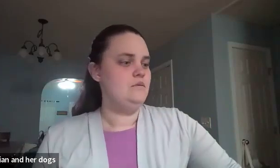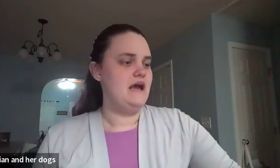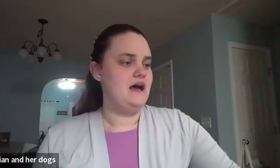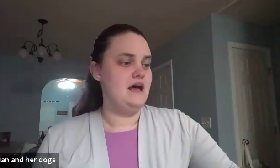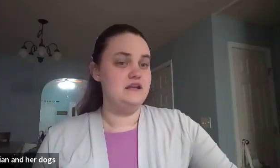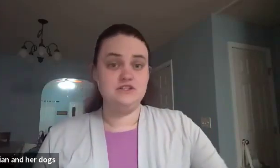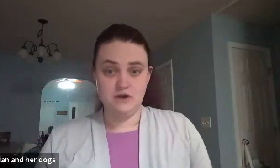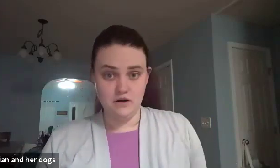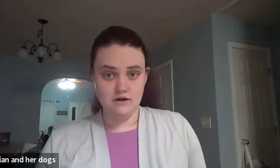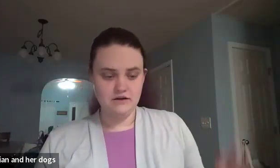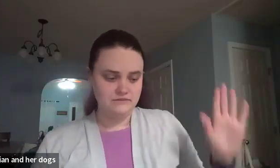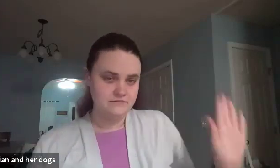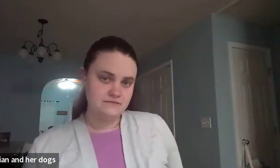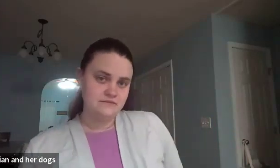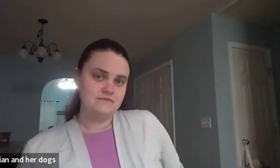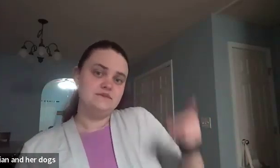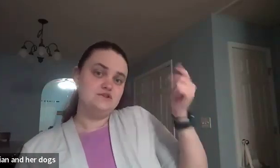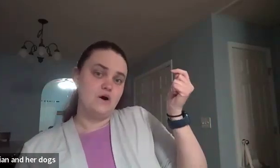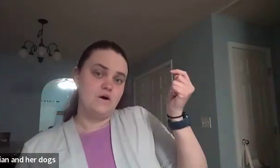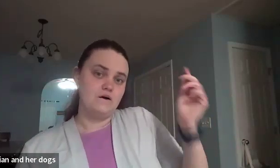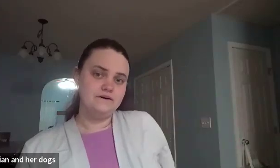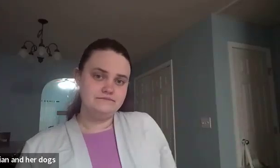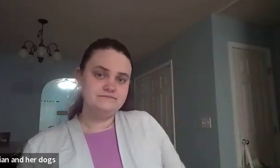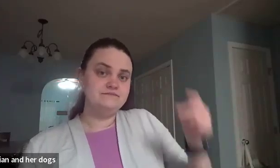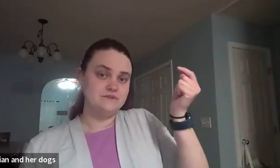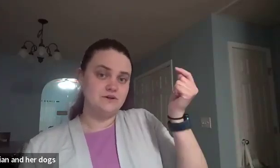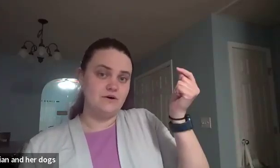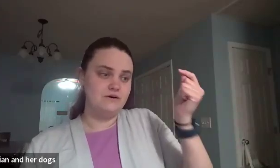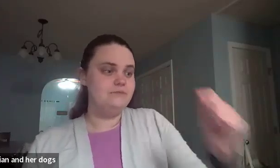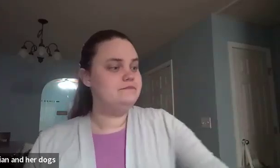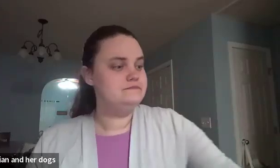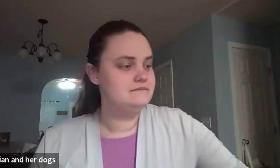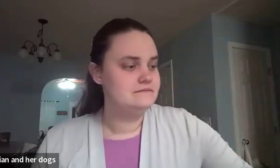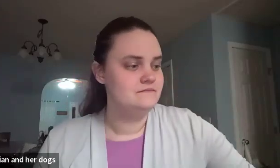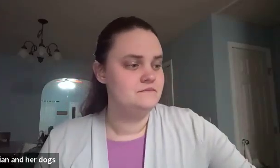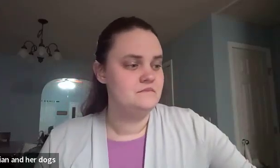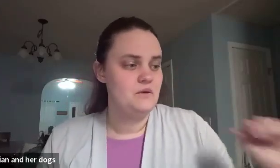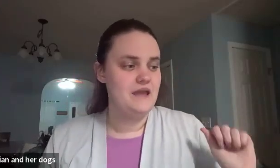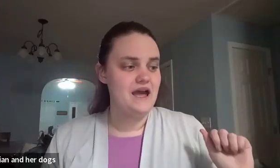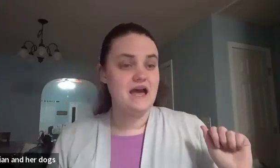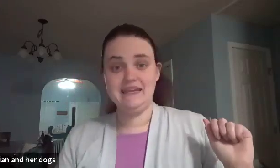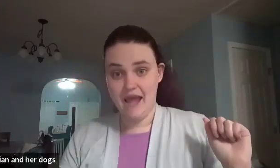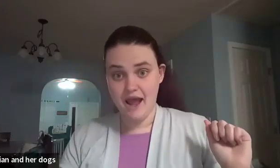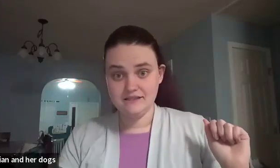We had dog, dog, dog. We had